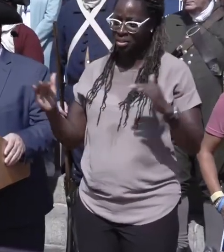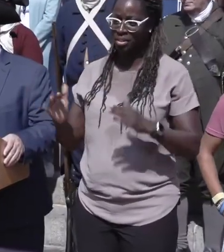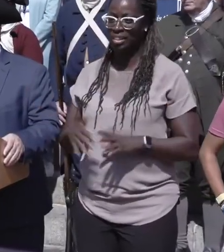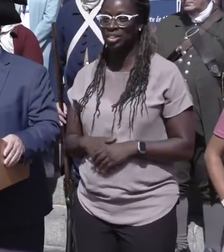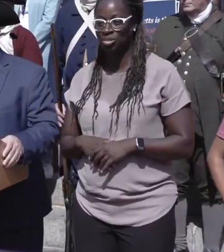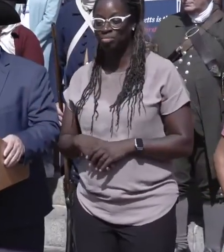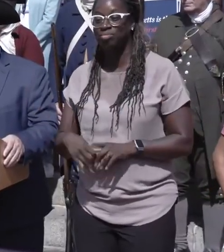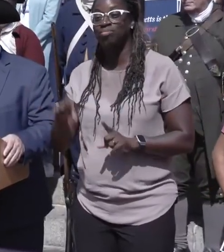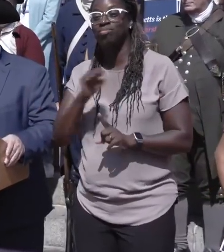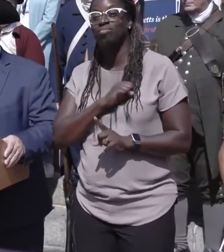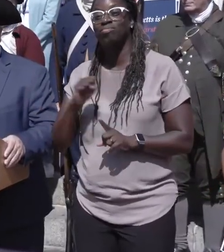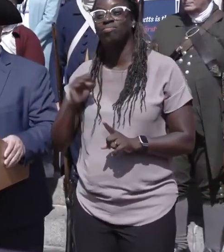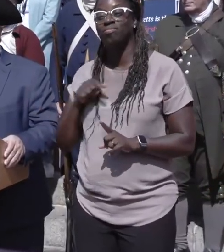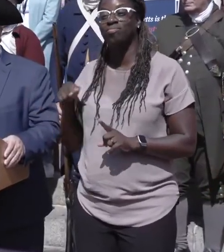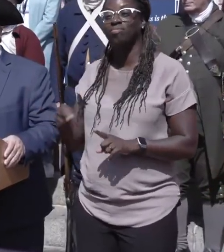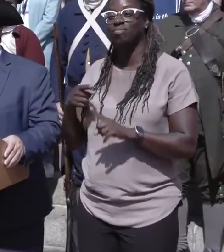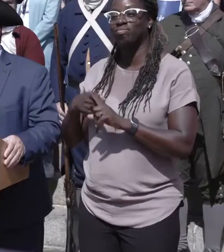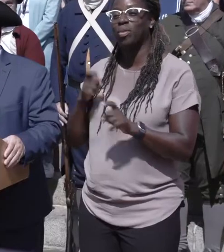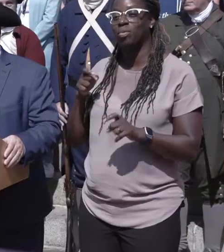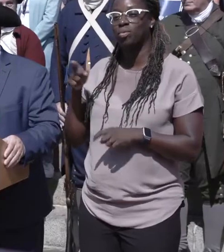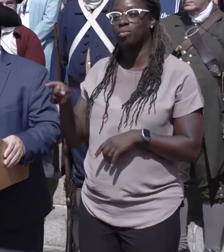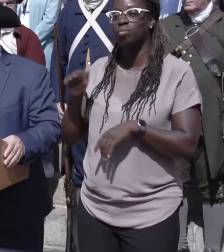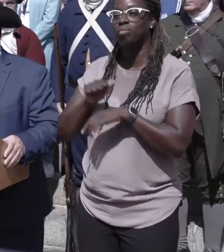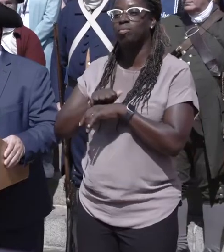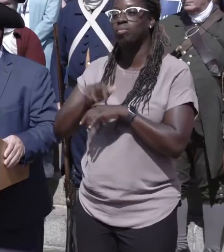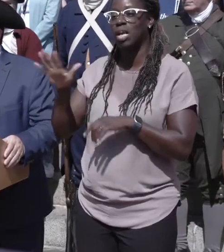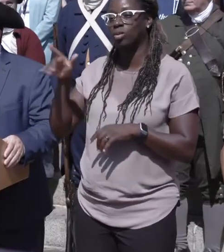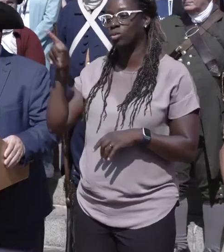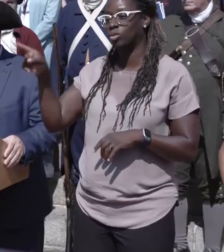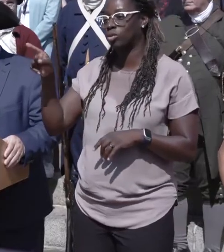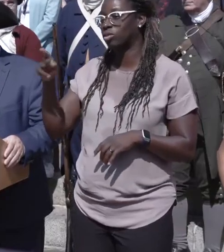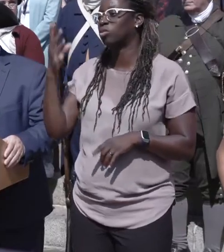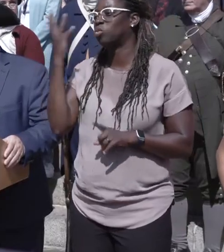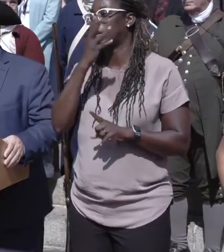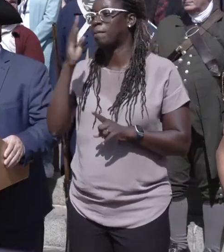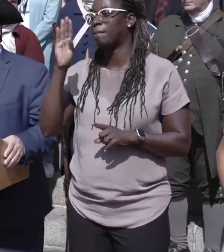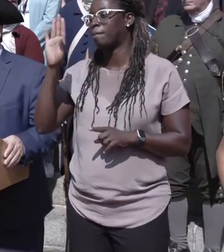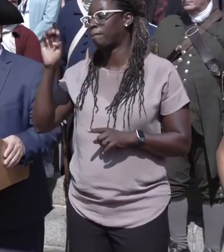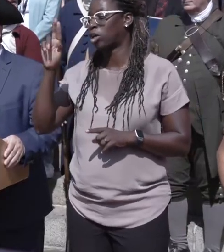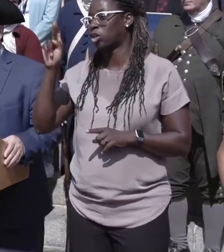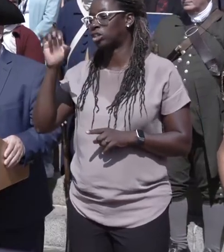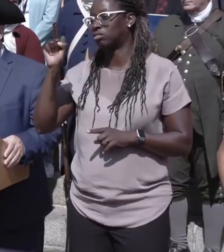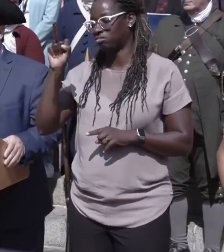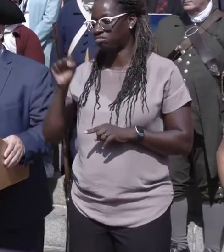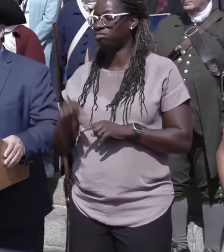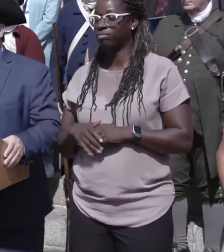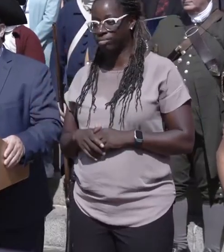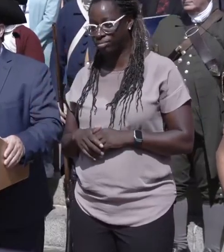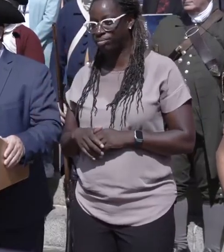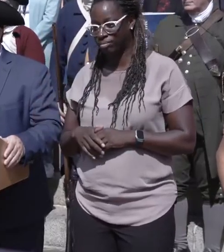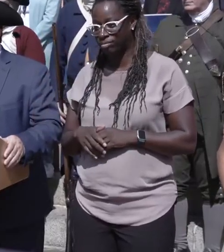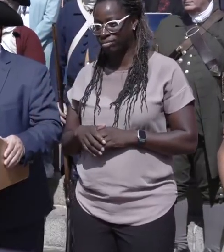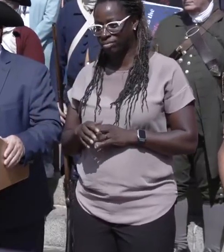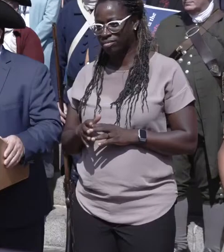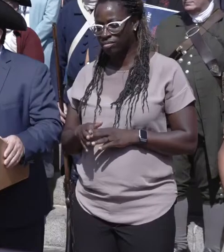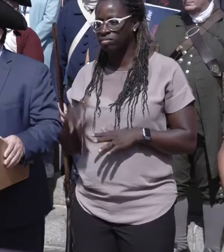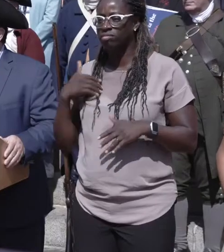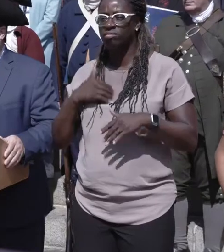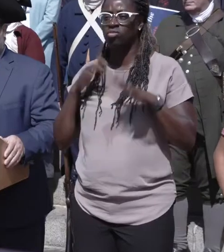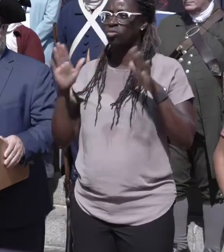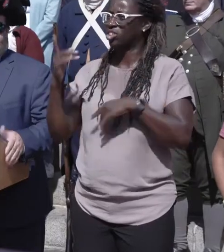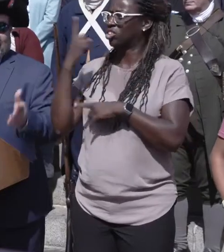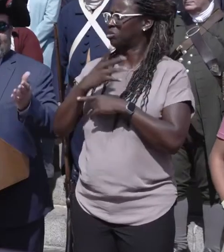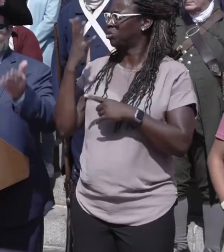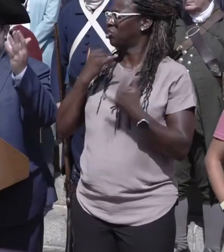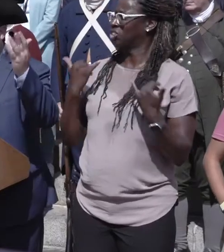Berkshire, Hamden, Franklin, Hampshire District, and one of the co-chairs of the Revolution 250th Commission. And what a great day to have this kickoff.